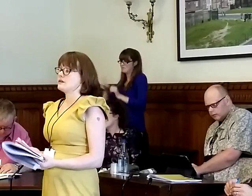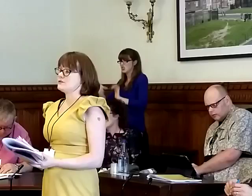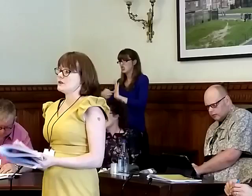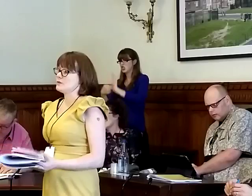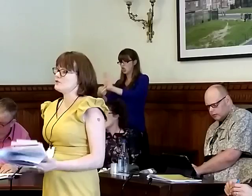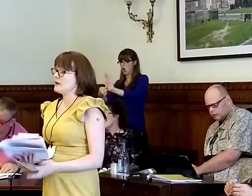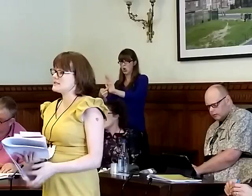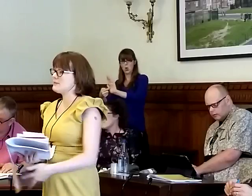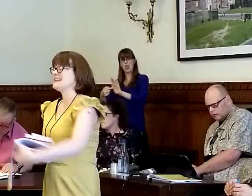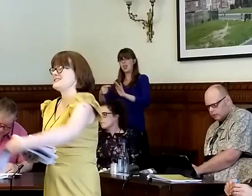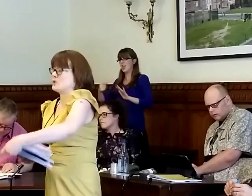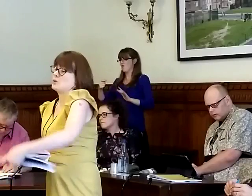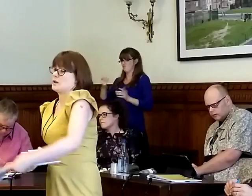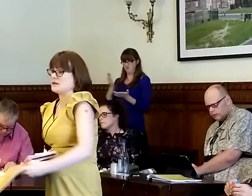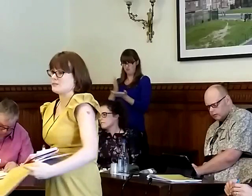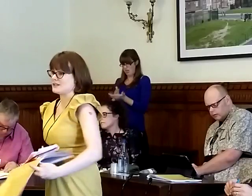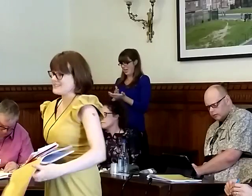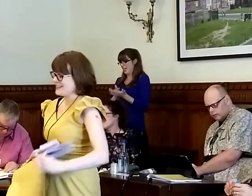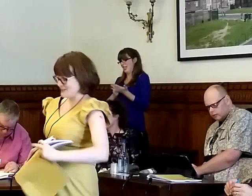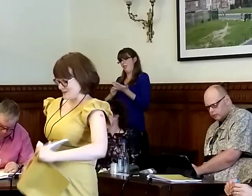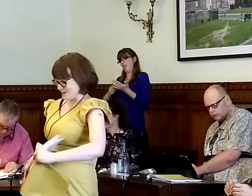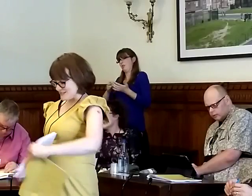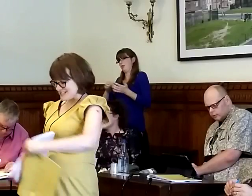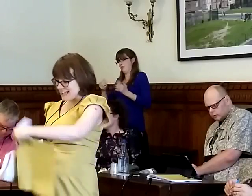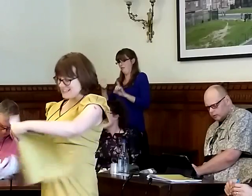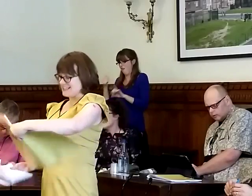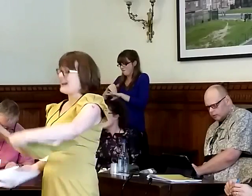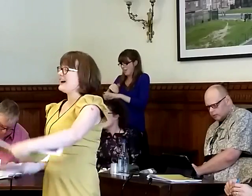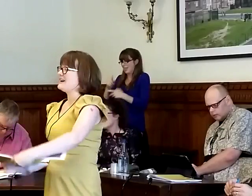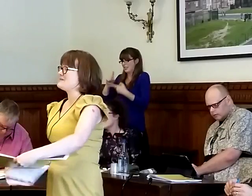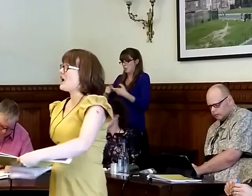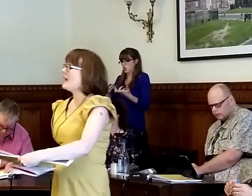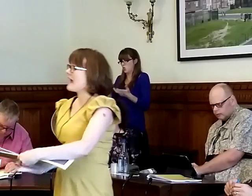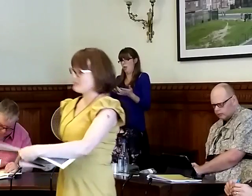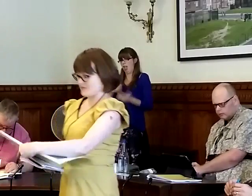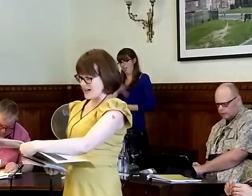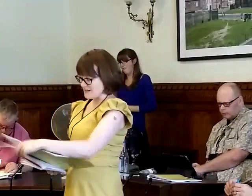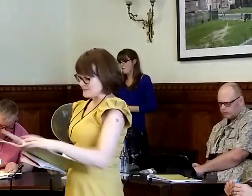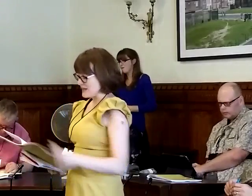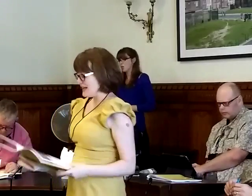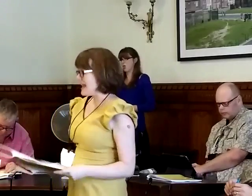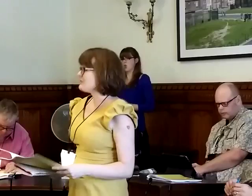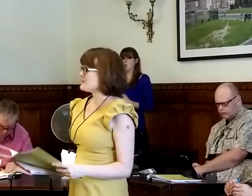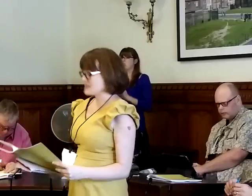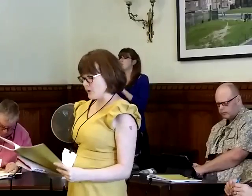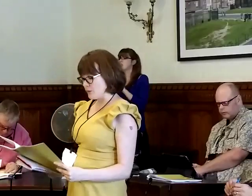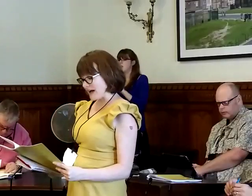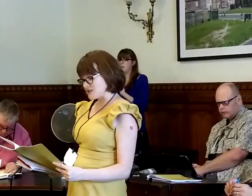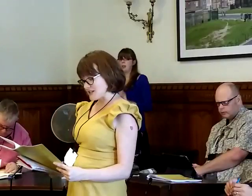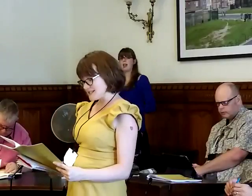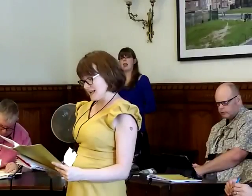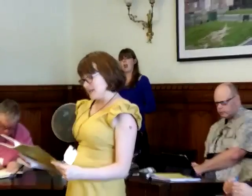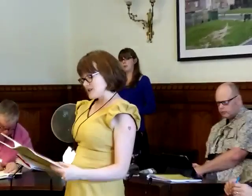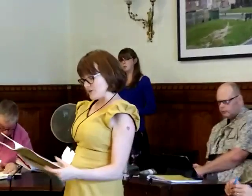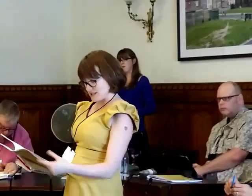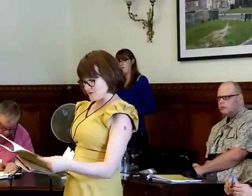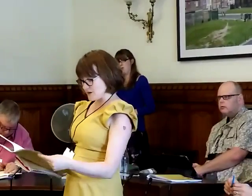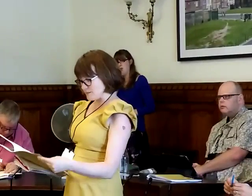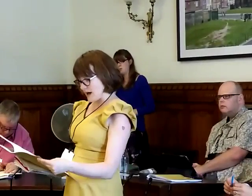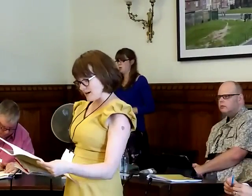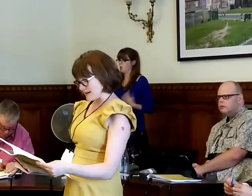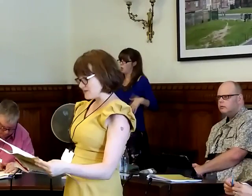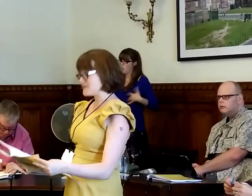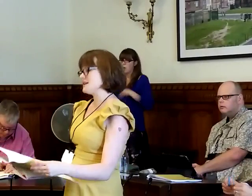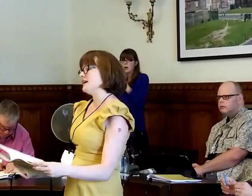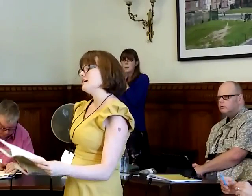like Hammersmith and Fulham who've made a political commitment to retaining the ILF level support packages. So this